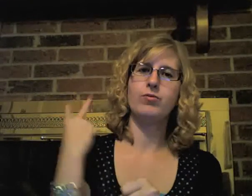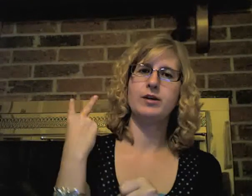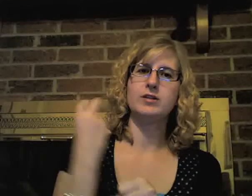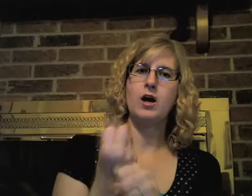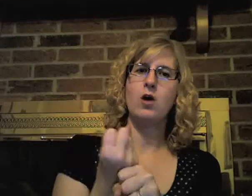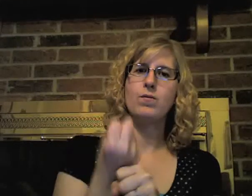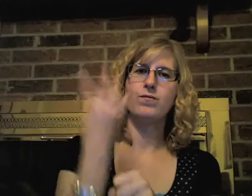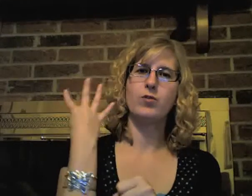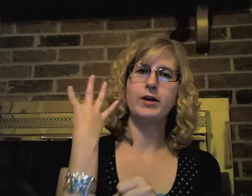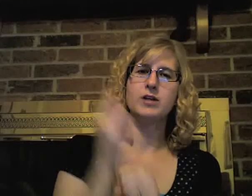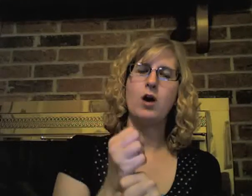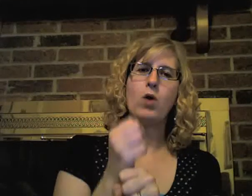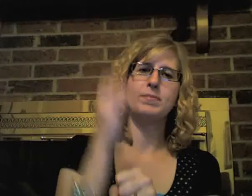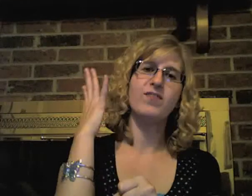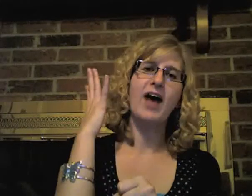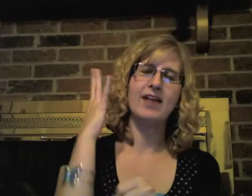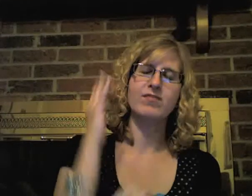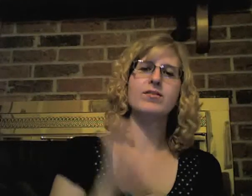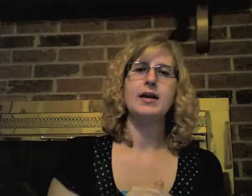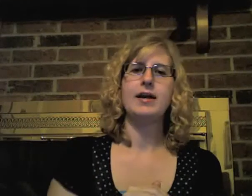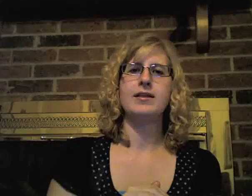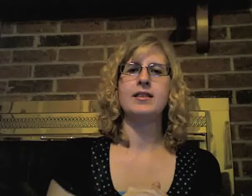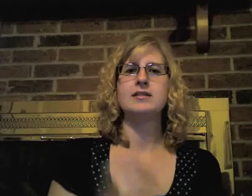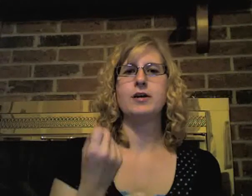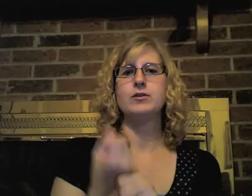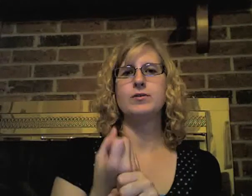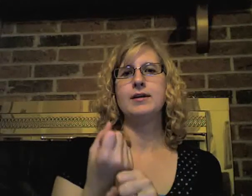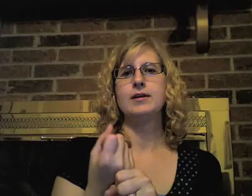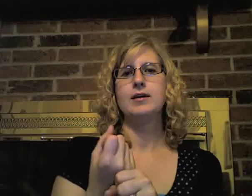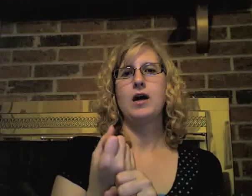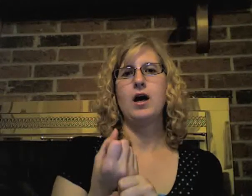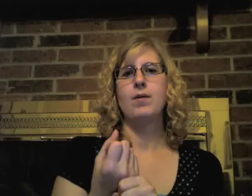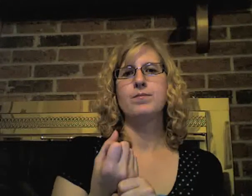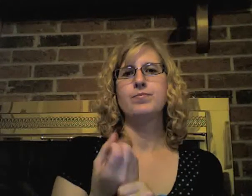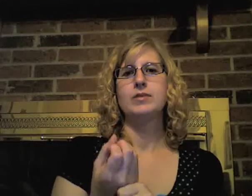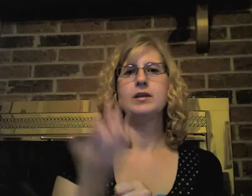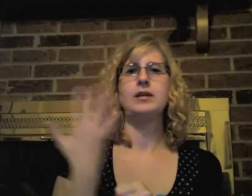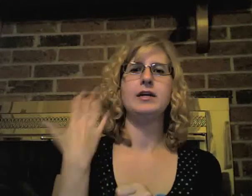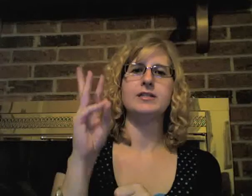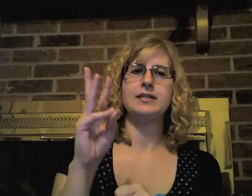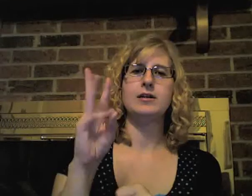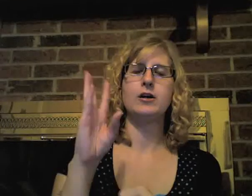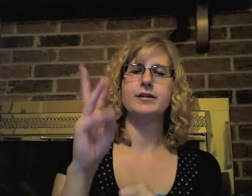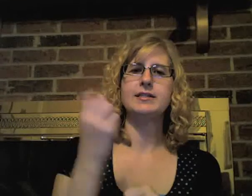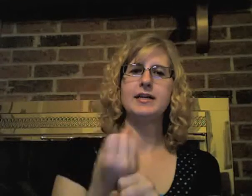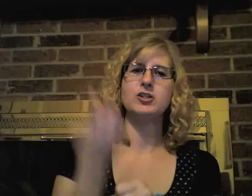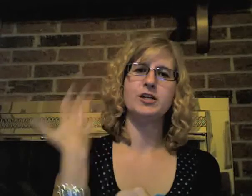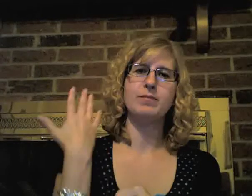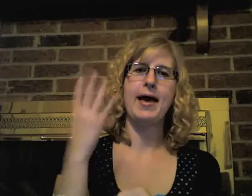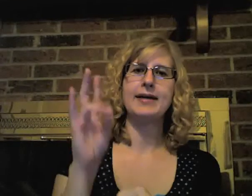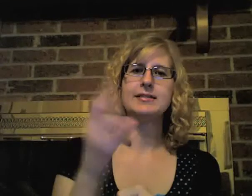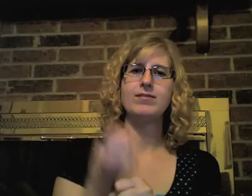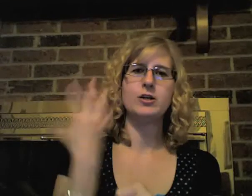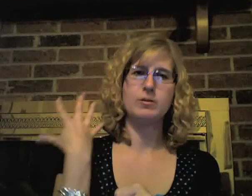5. And then they start doing years, or 6 years back, 7 years back, and so forth. So that's